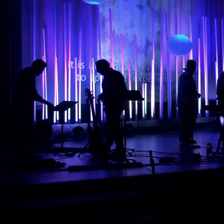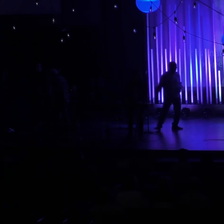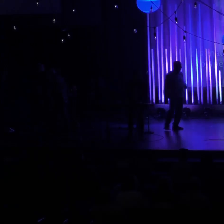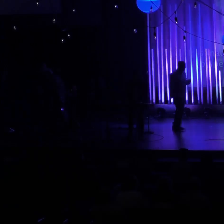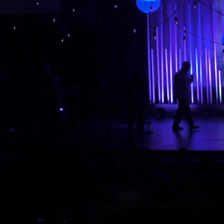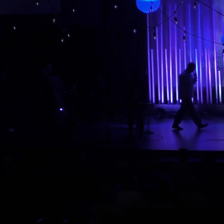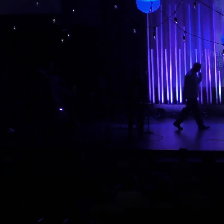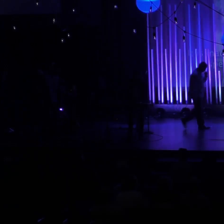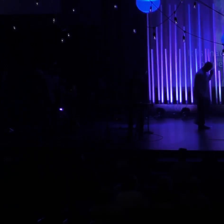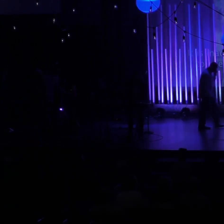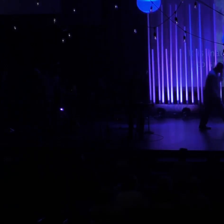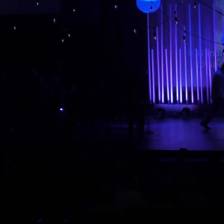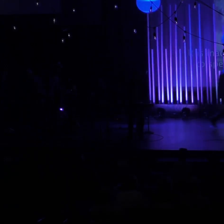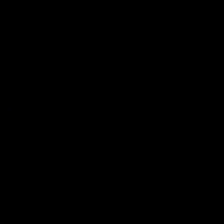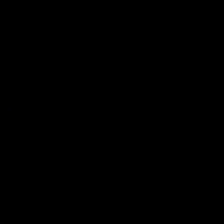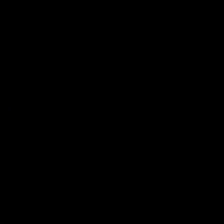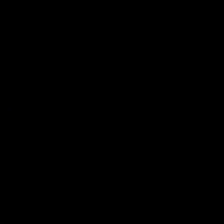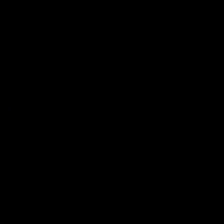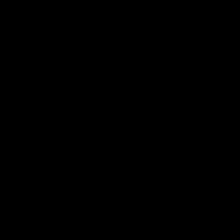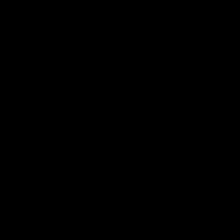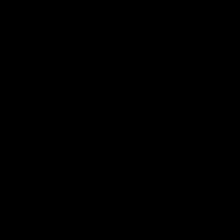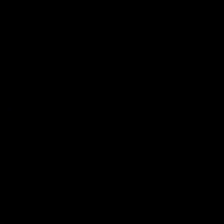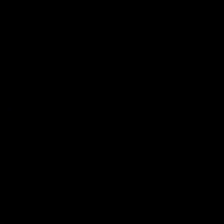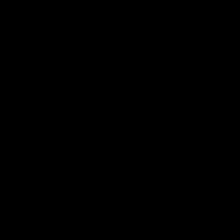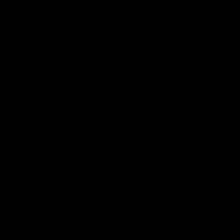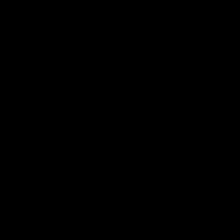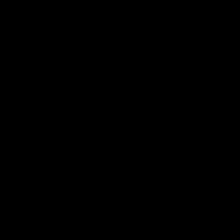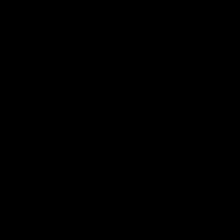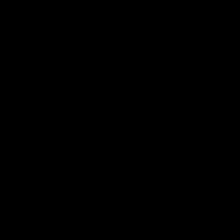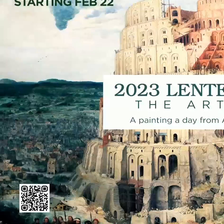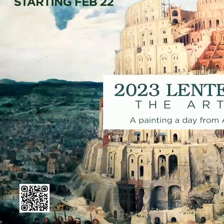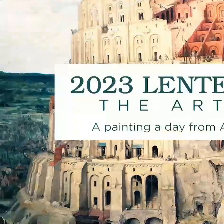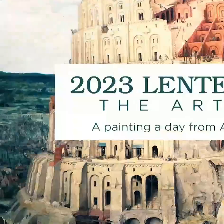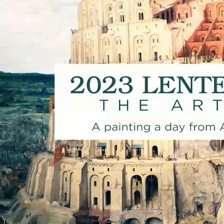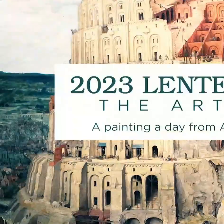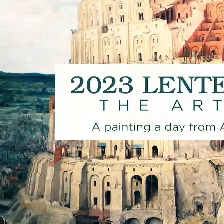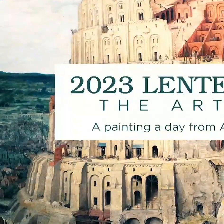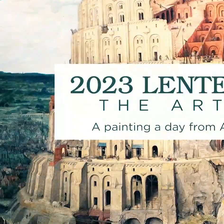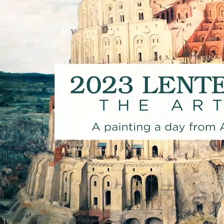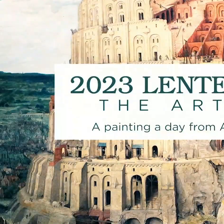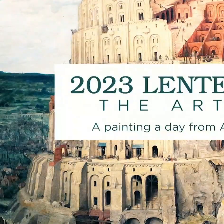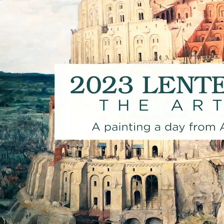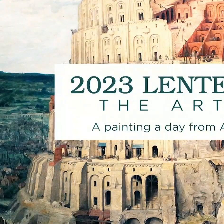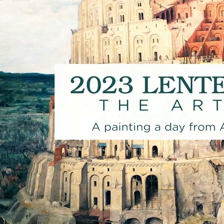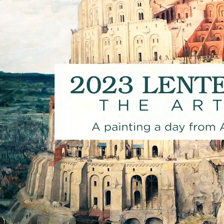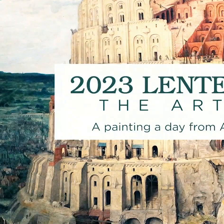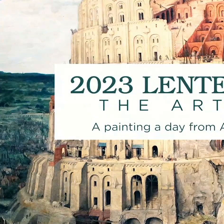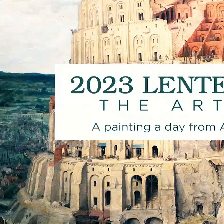It is inadequate, even misleading, to speak of experience.